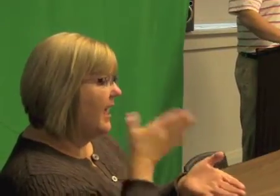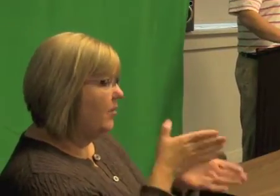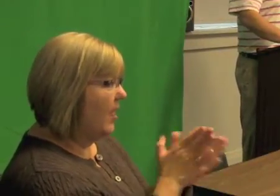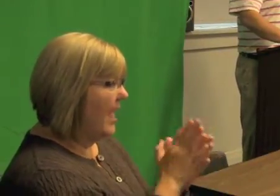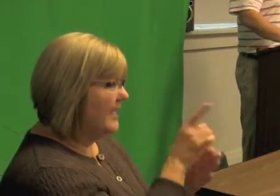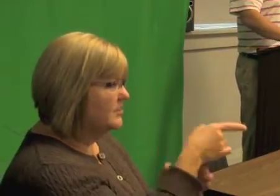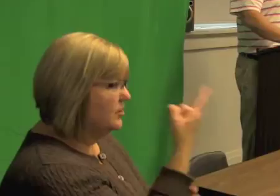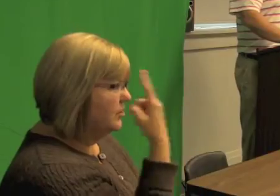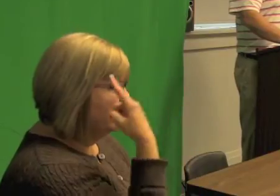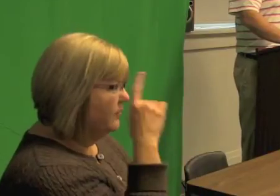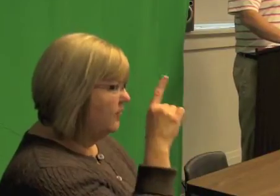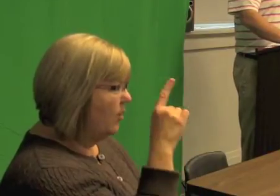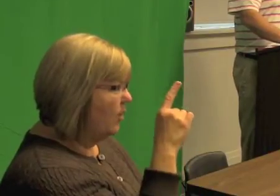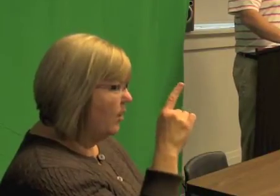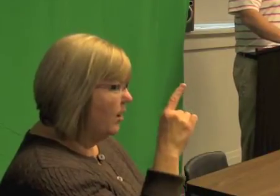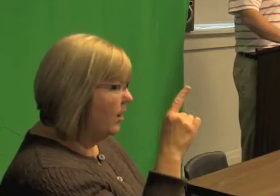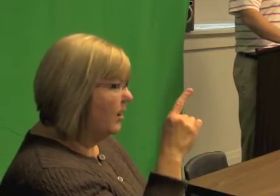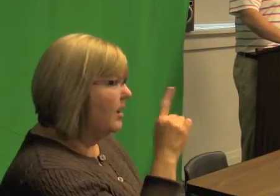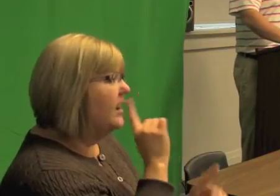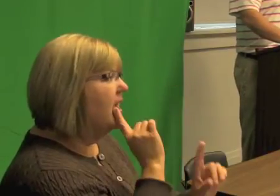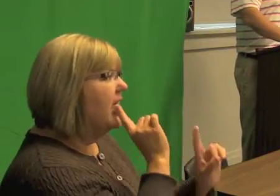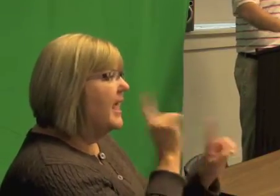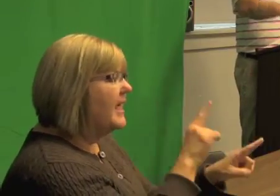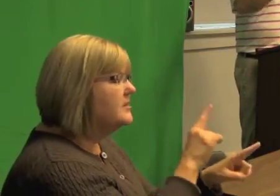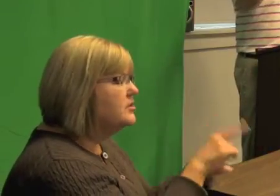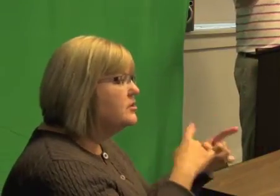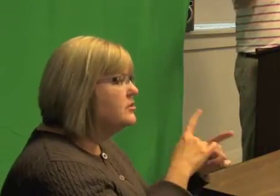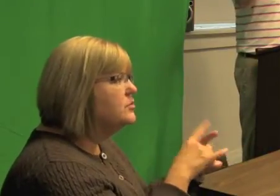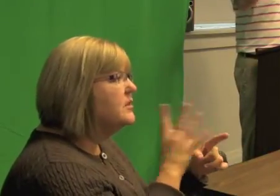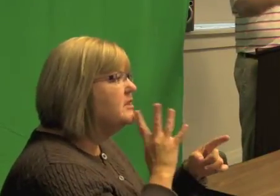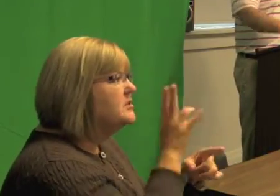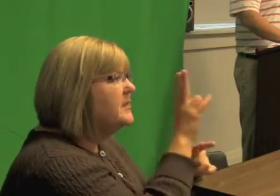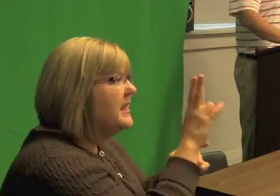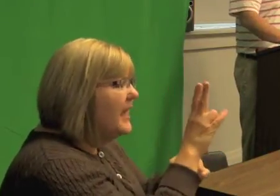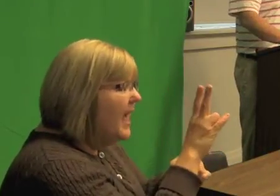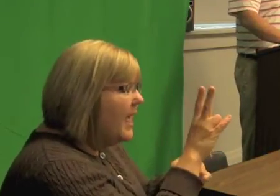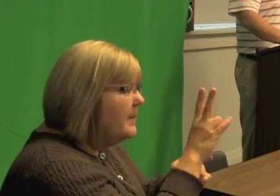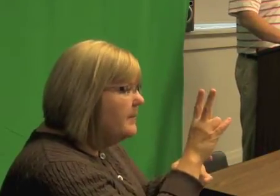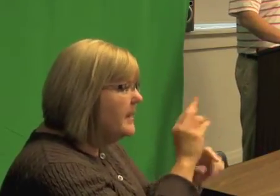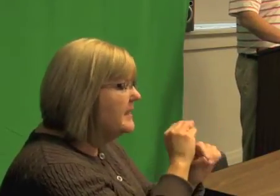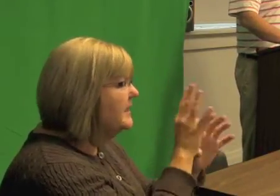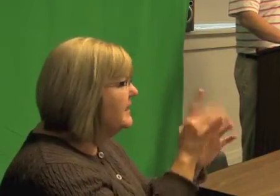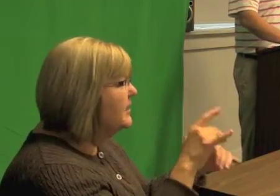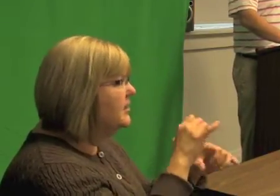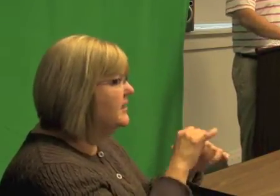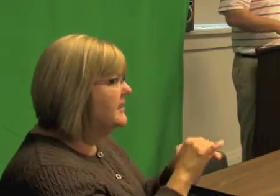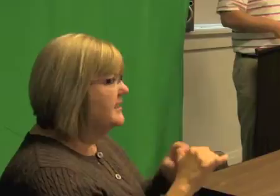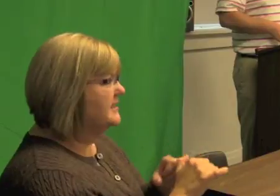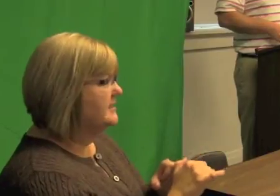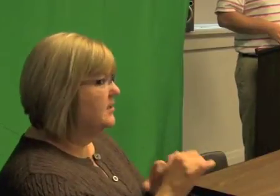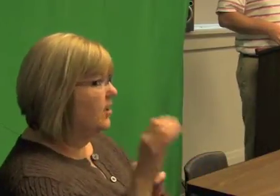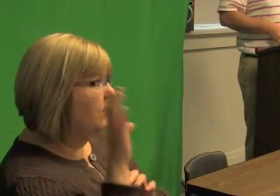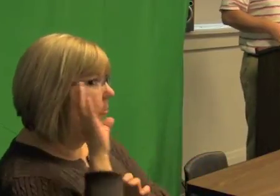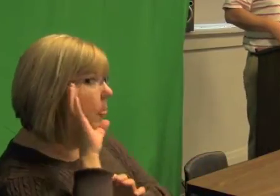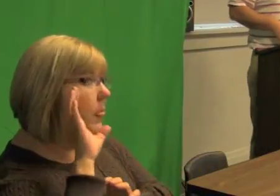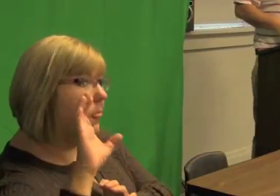guys for input. When you speak up, make sure you are speaking up clearly so the camera picks it up.